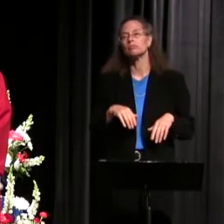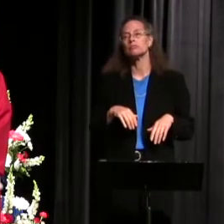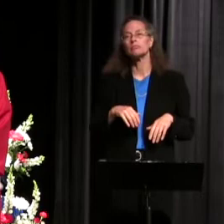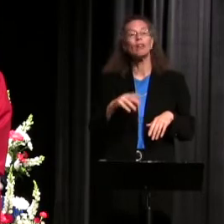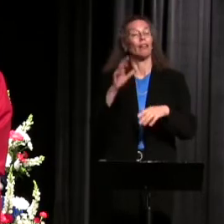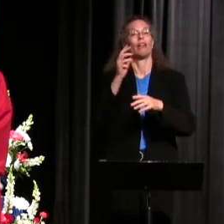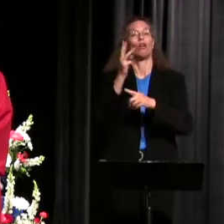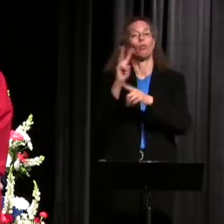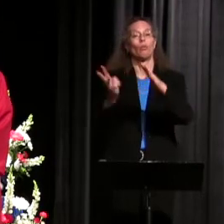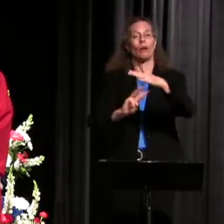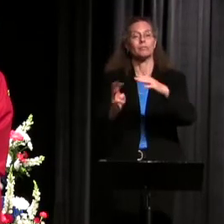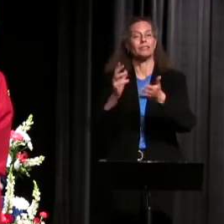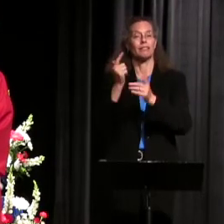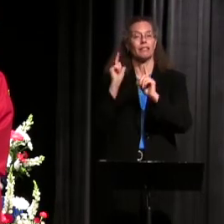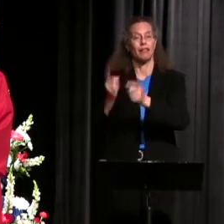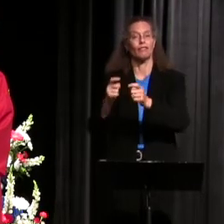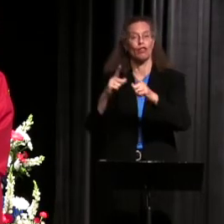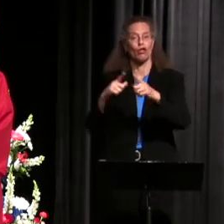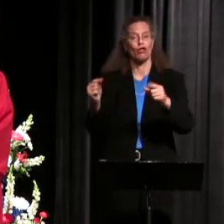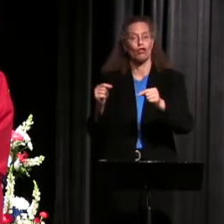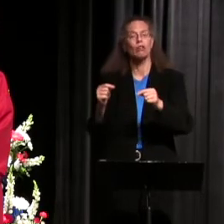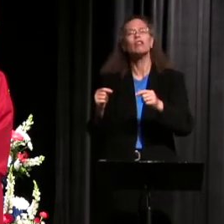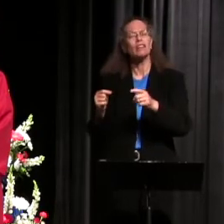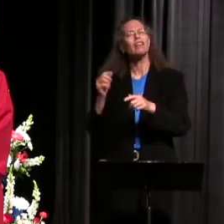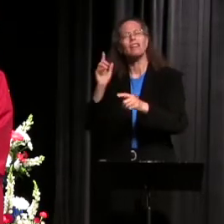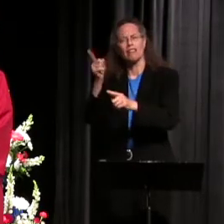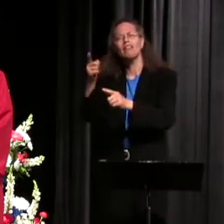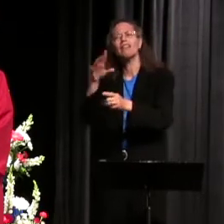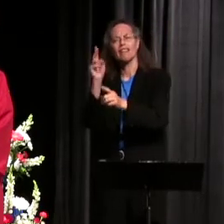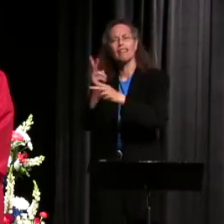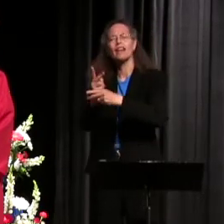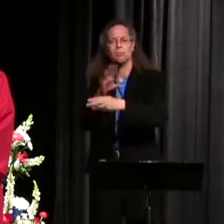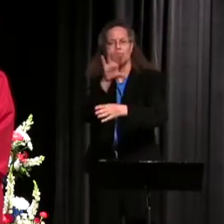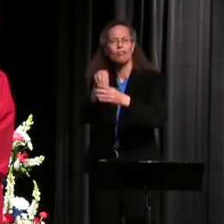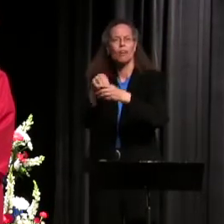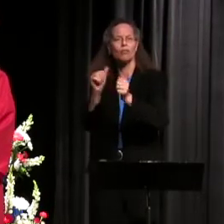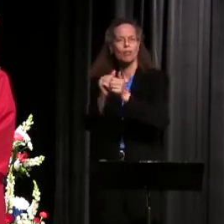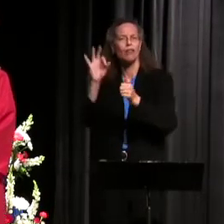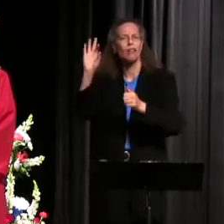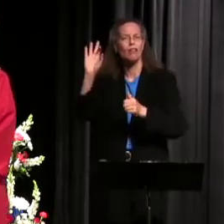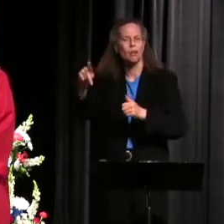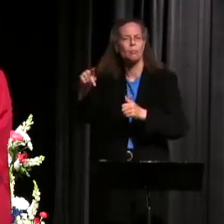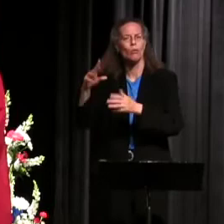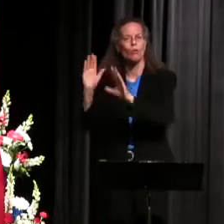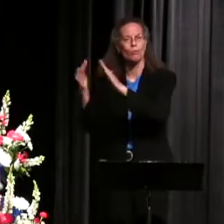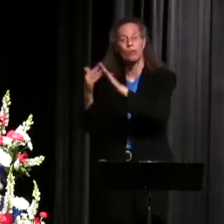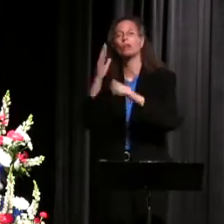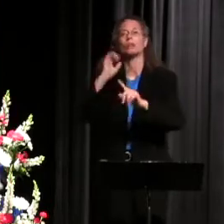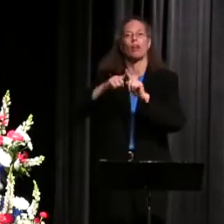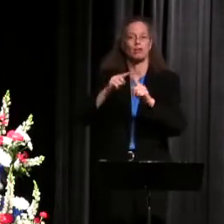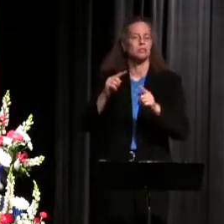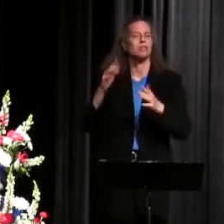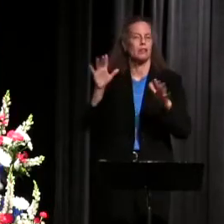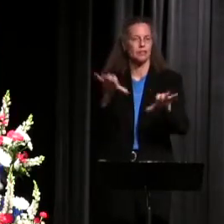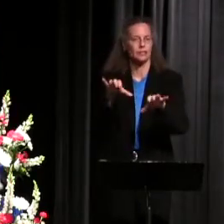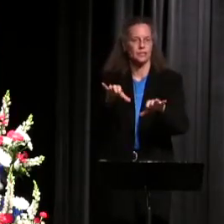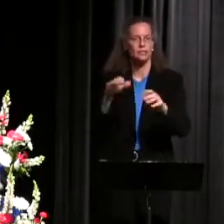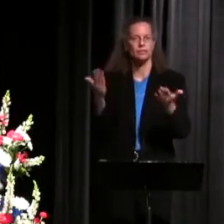those in financial troubles while still keeping them involved in the Fairport community and Fairport High School activities.